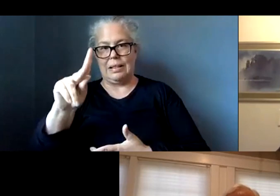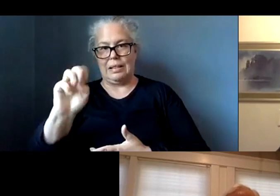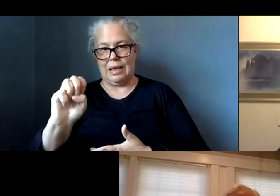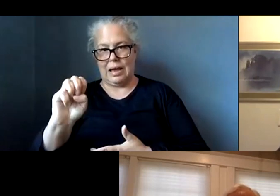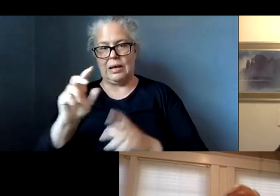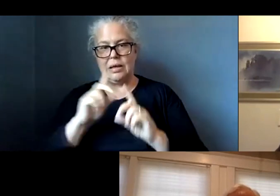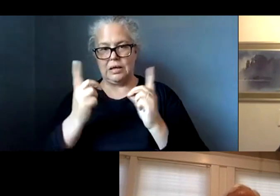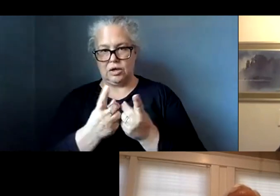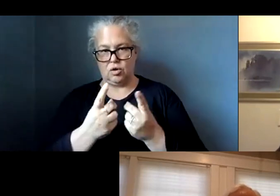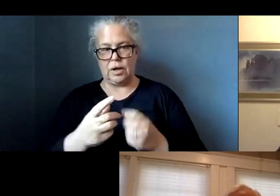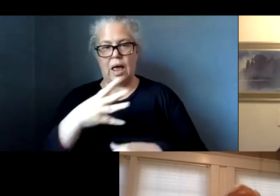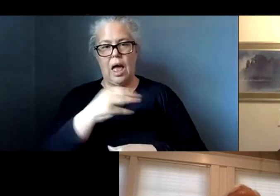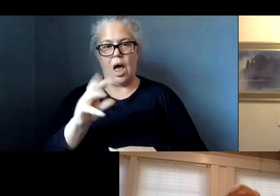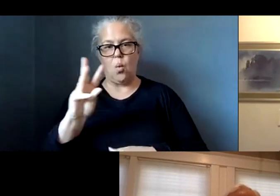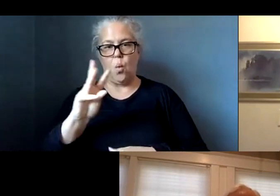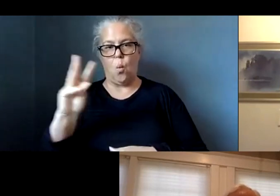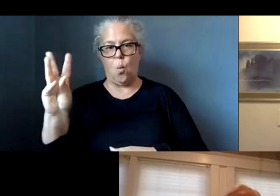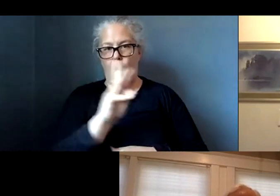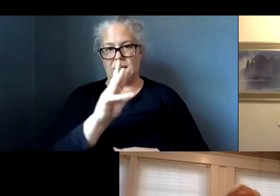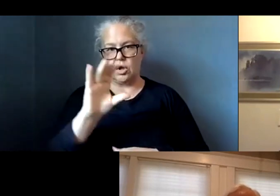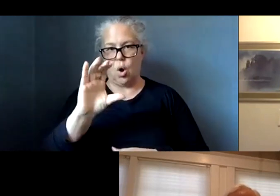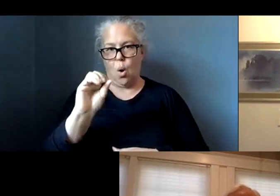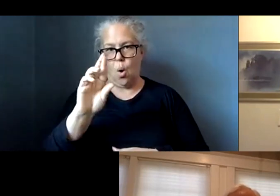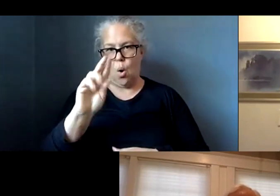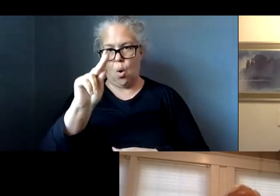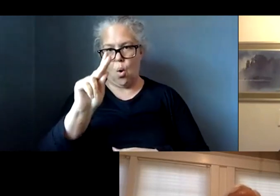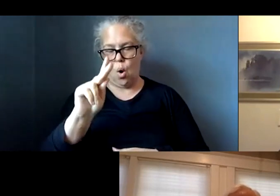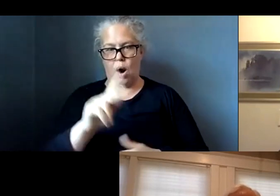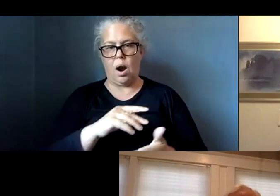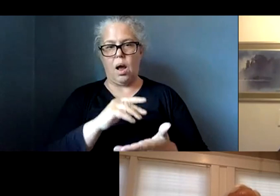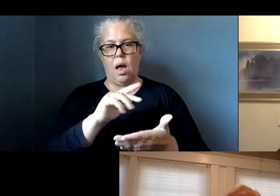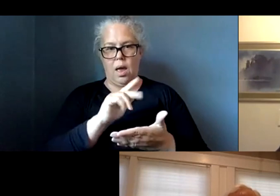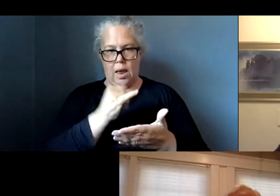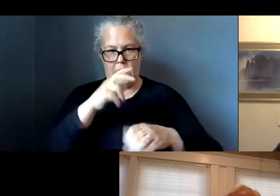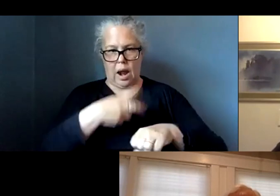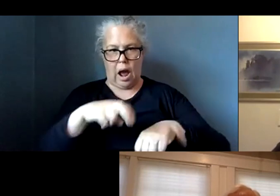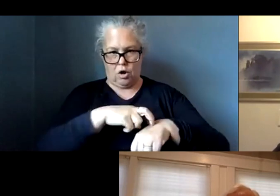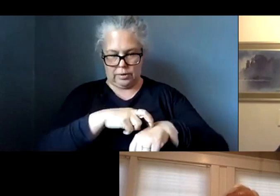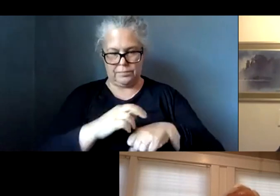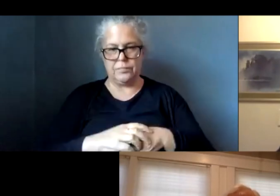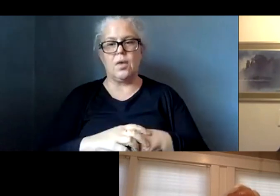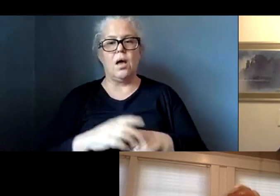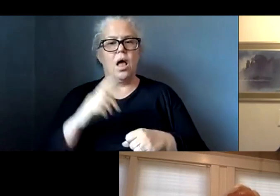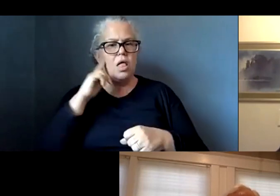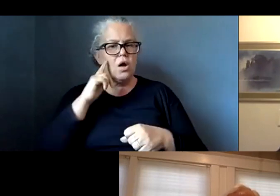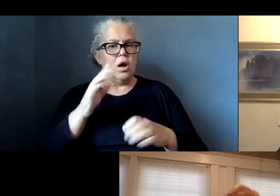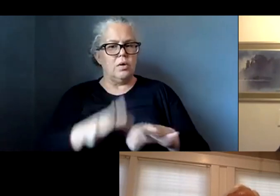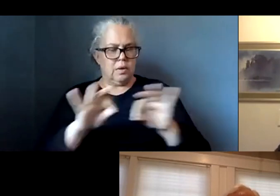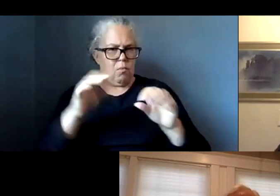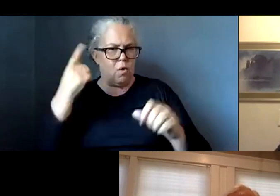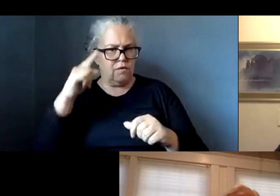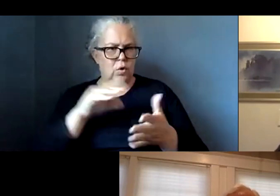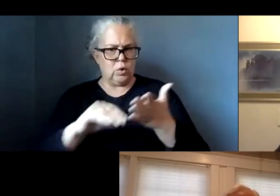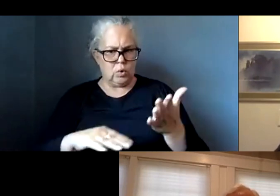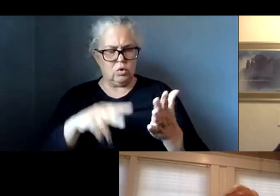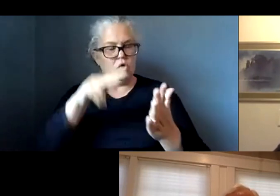and in West Cork in Ireland. He did so because it wasn't enough that his students come to an understanding of the poems we were